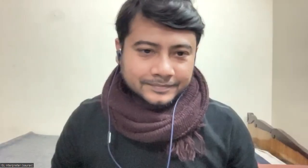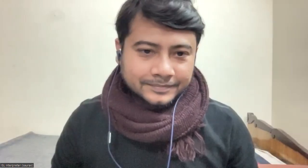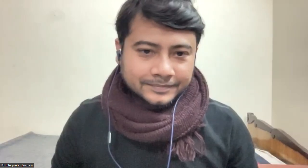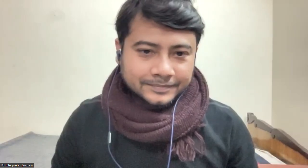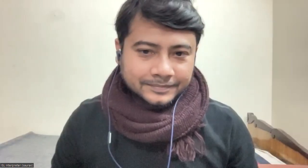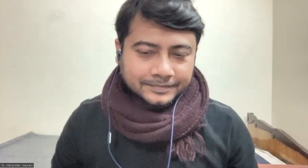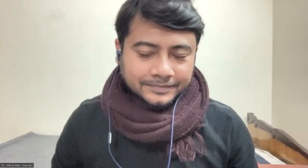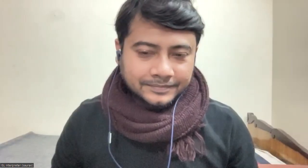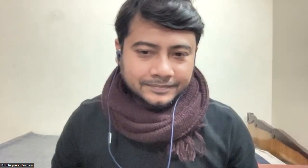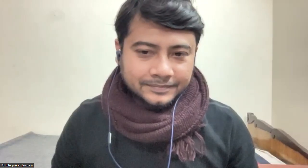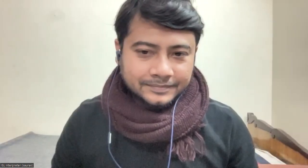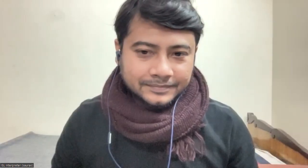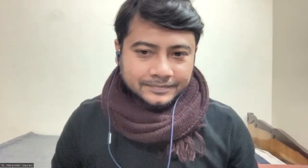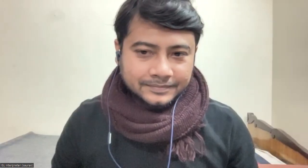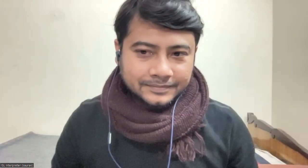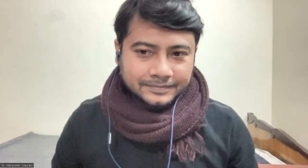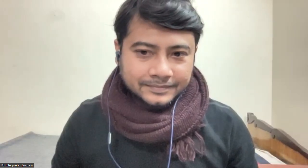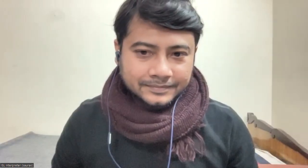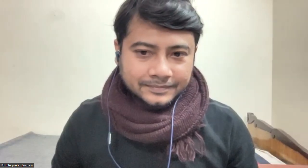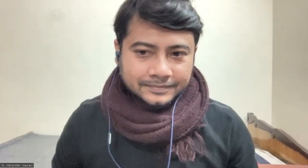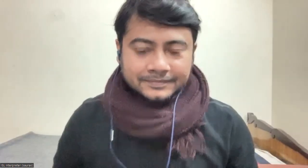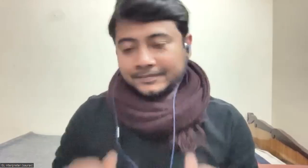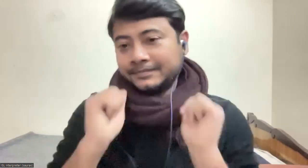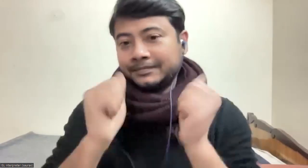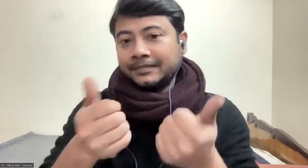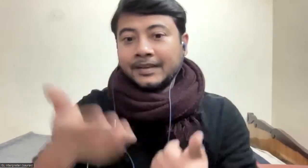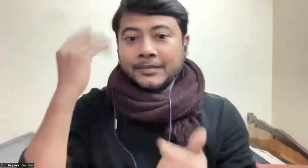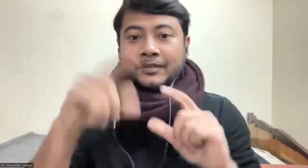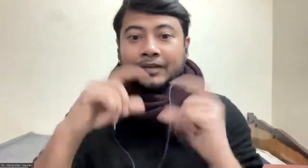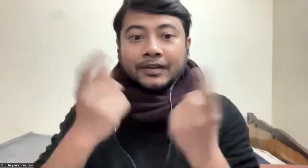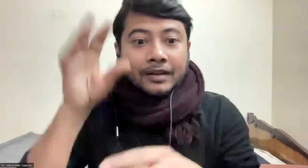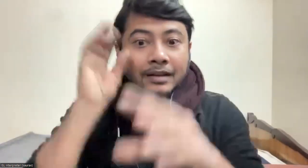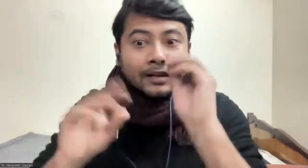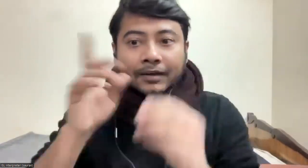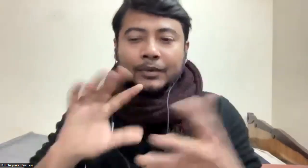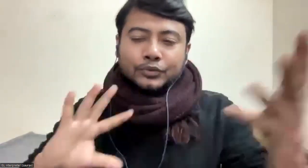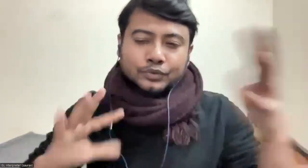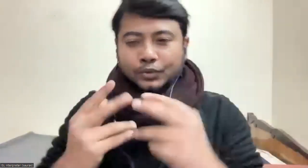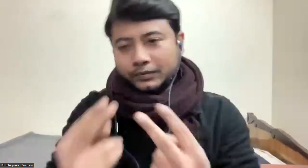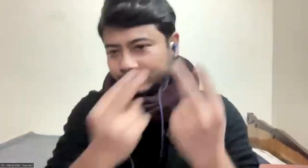So a quick review, a quick recap of what we learned last time.